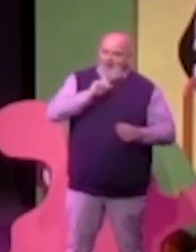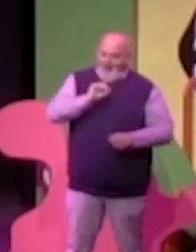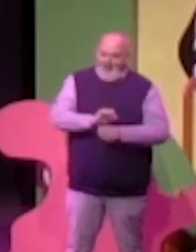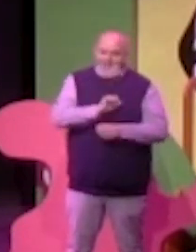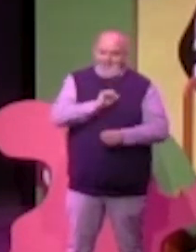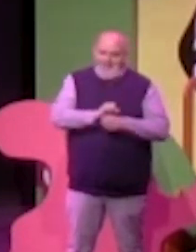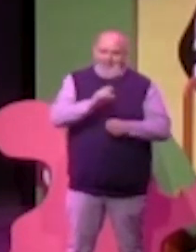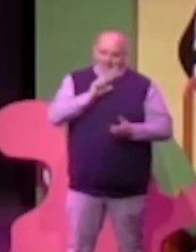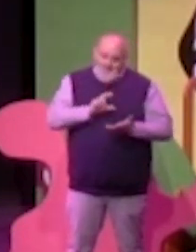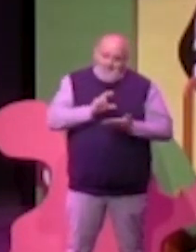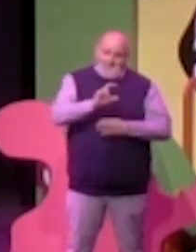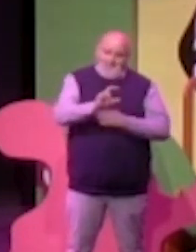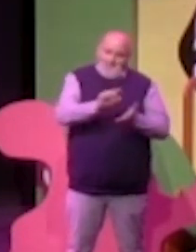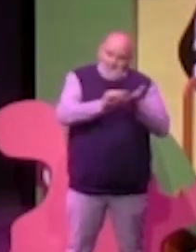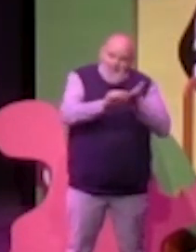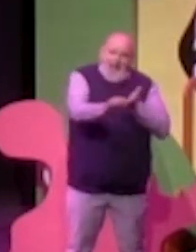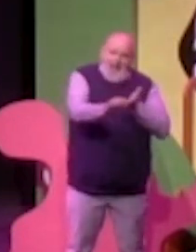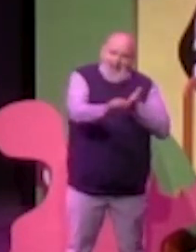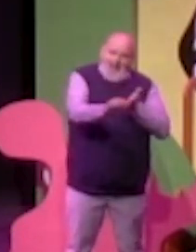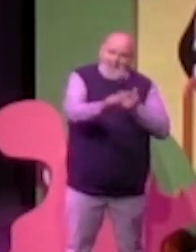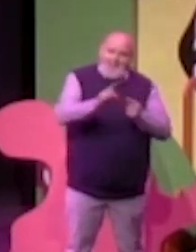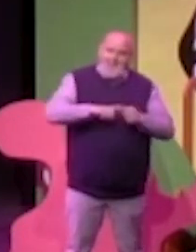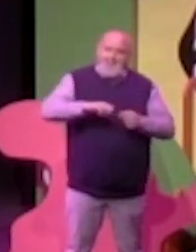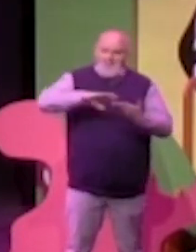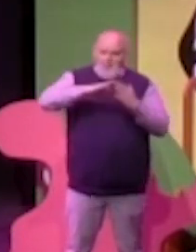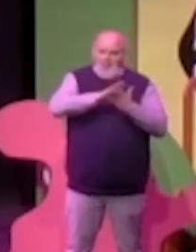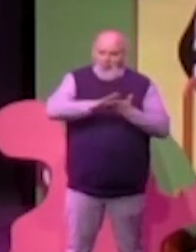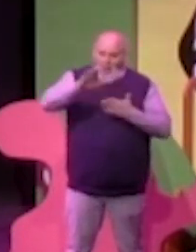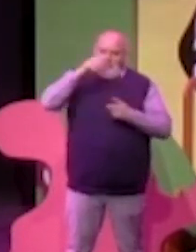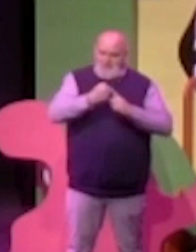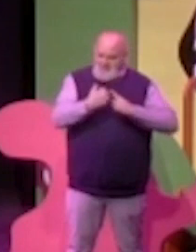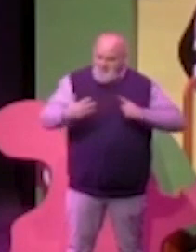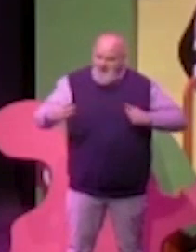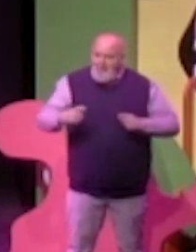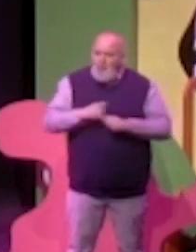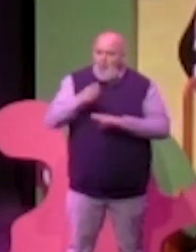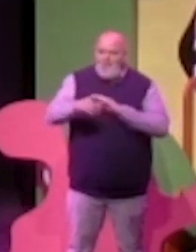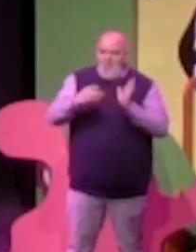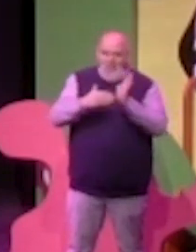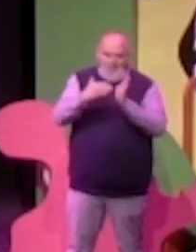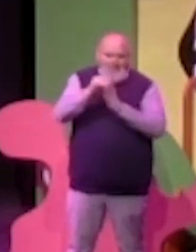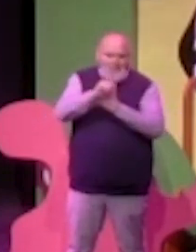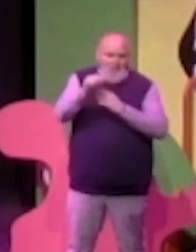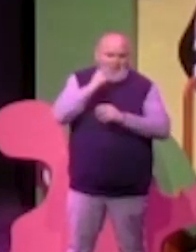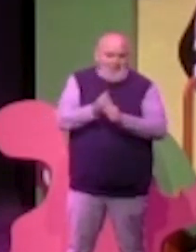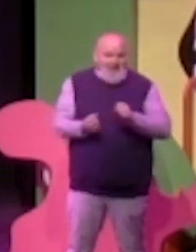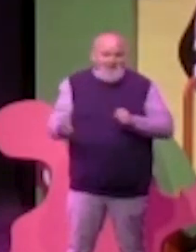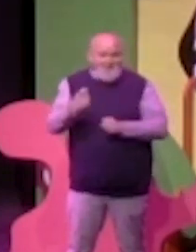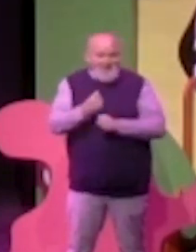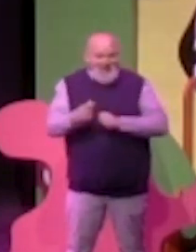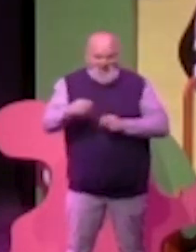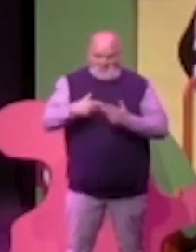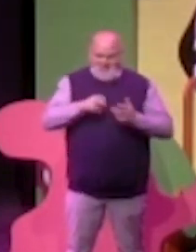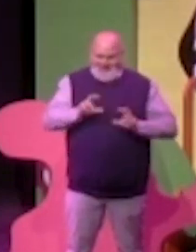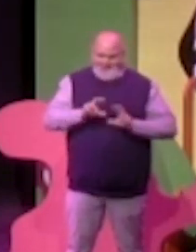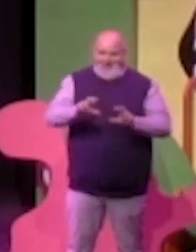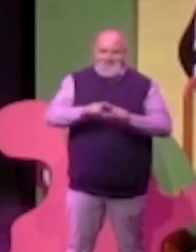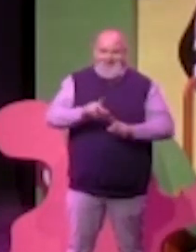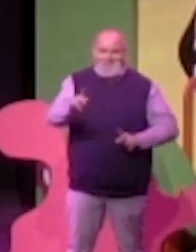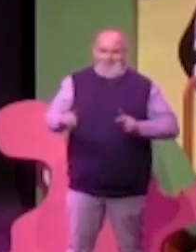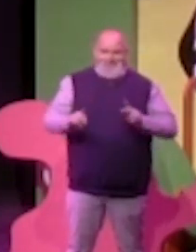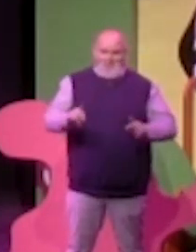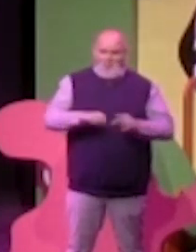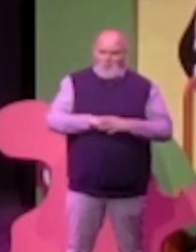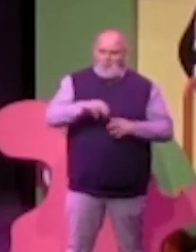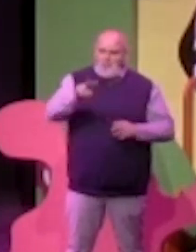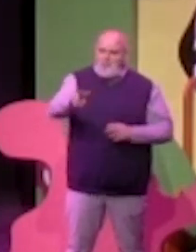in paid internships, did a community college expansion, so we're investing over $1 million every year in people, in